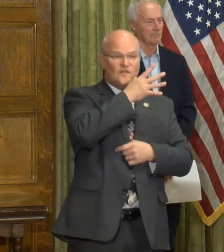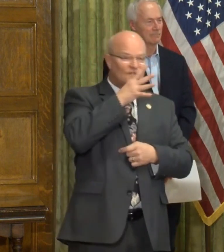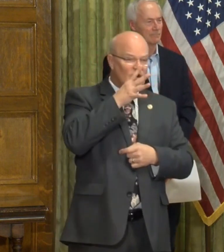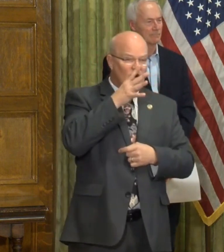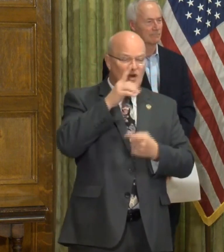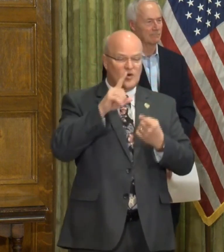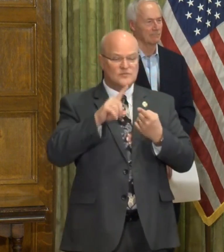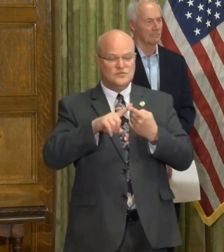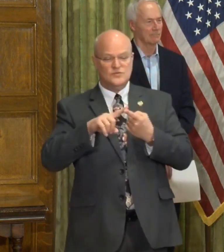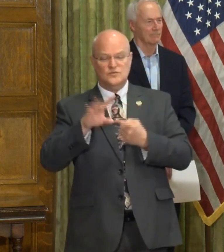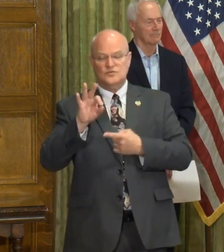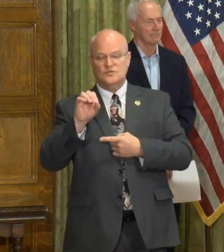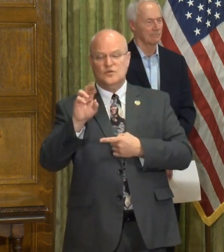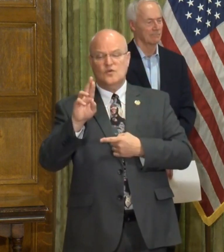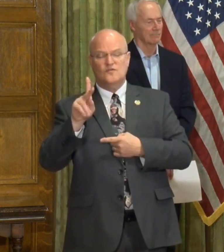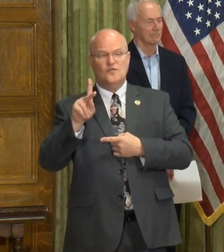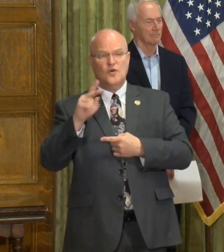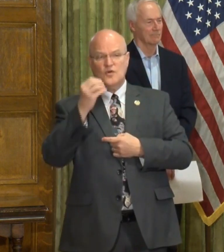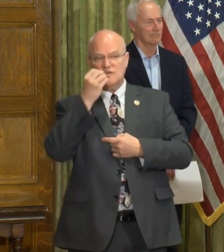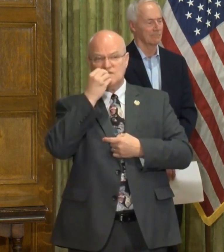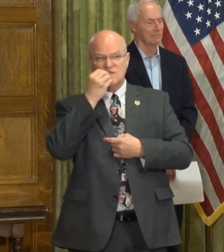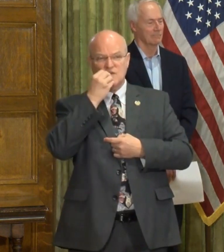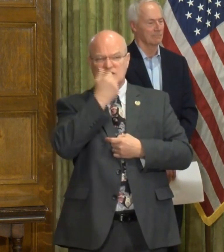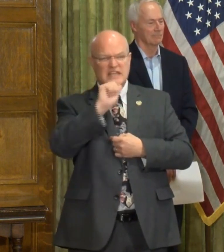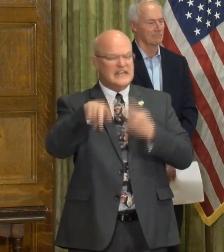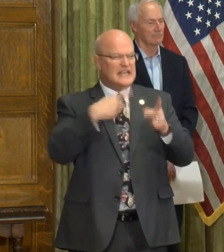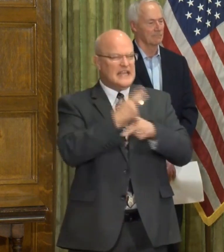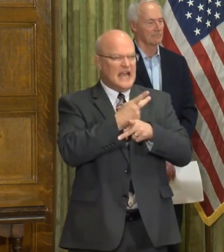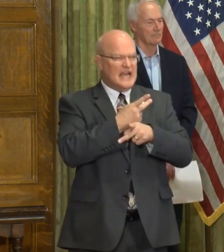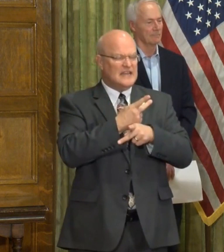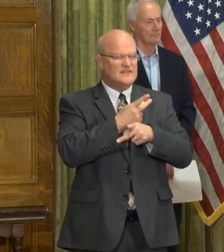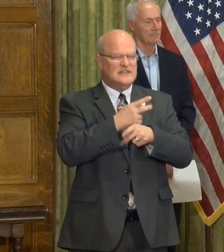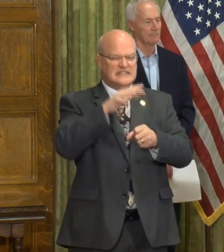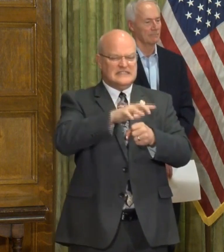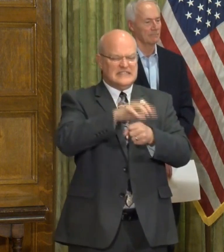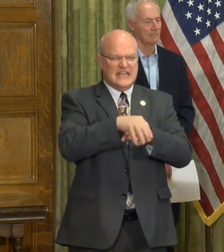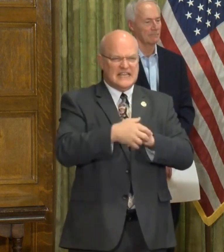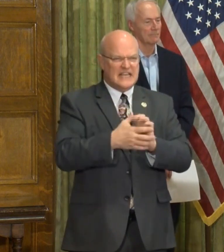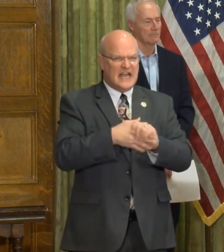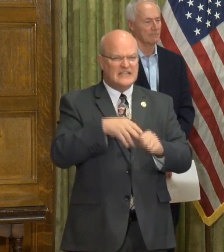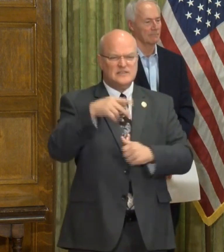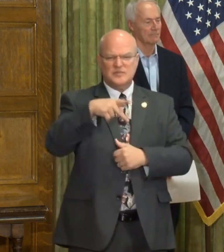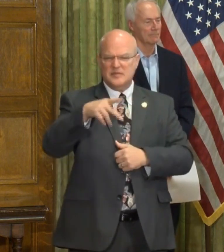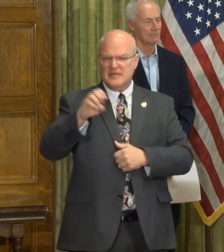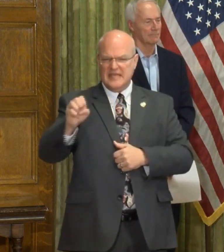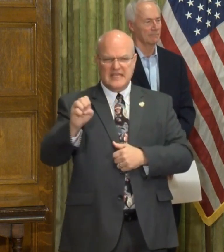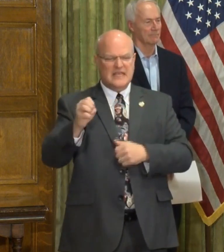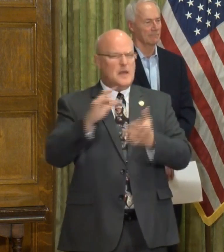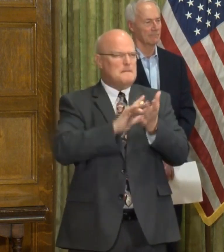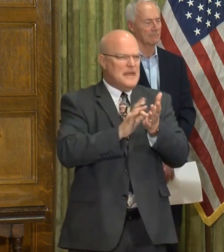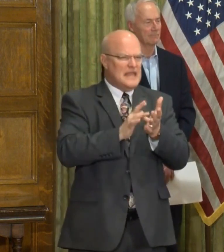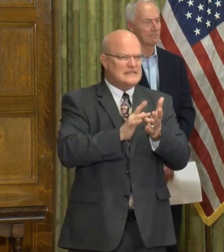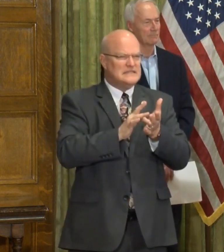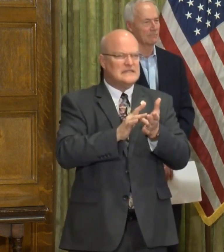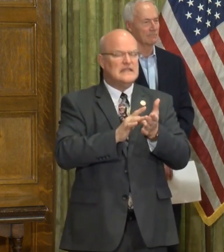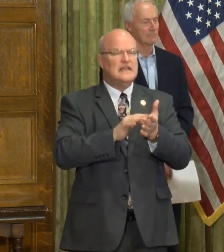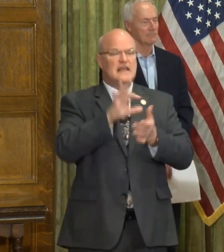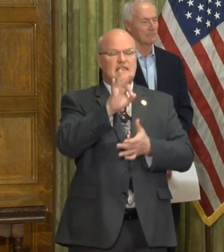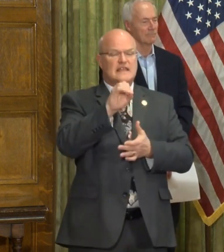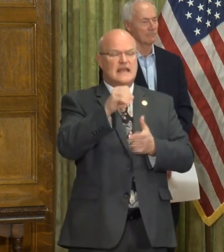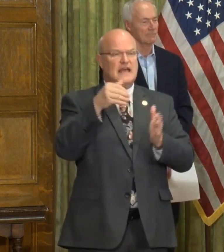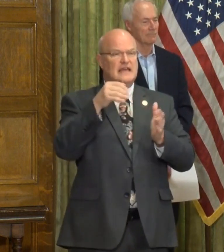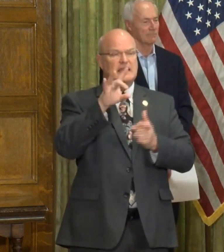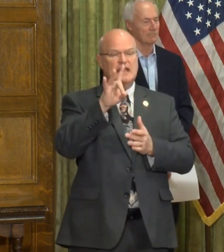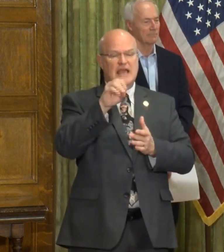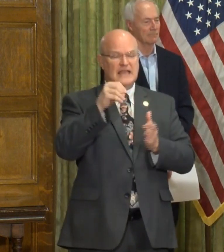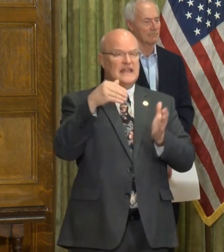farm to fork food, any kind of PPE, any kind of sanitizer, any kind of medicine. We're waiving